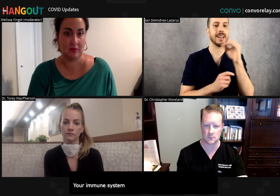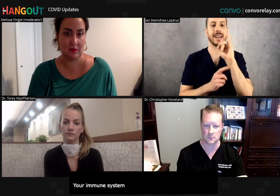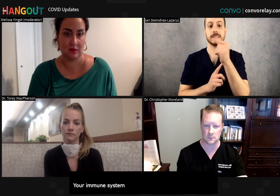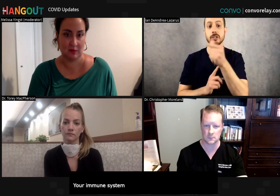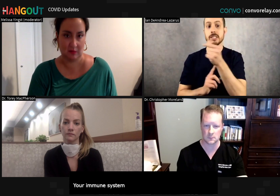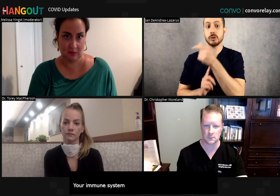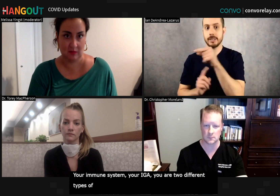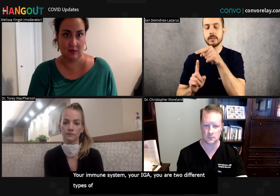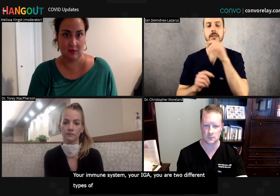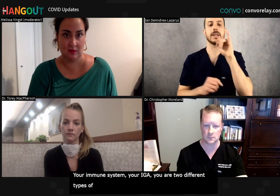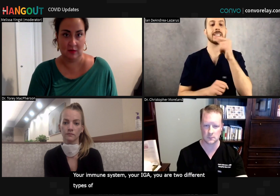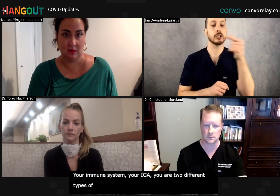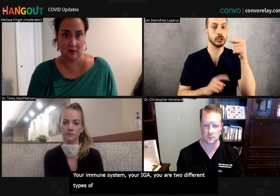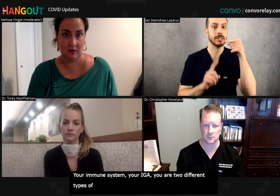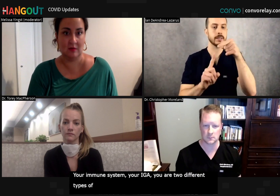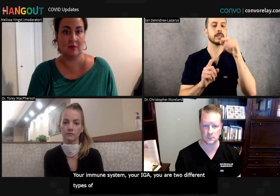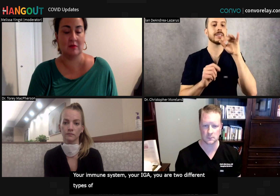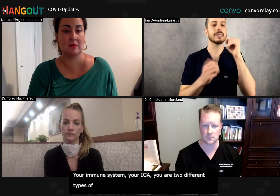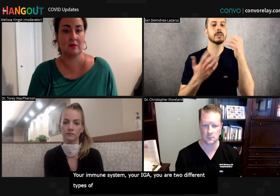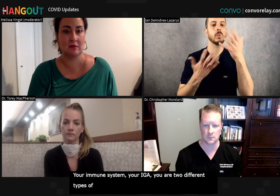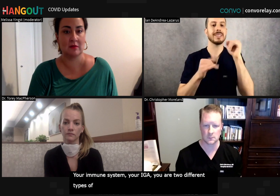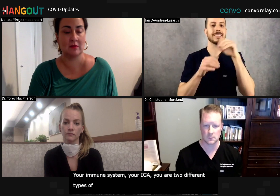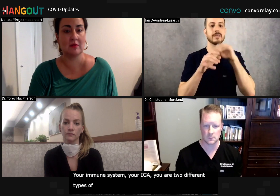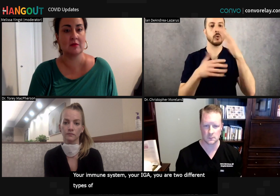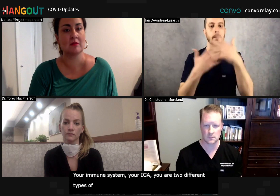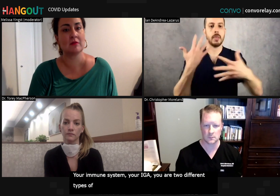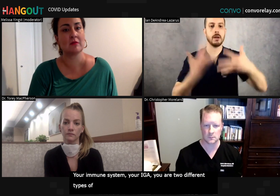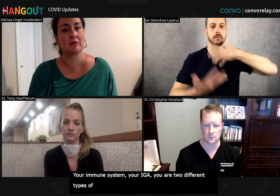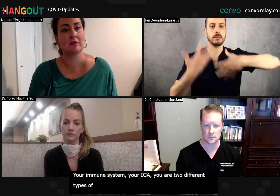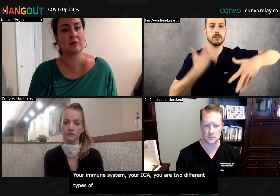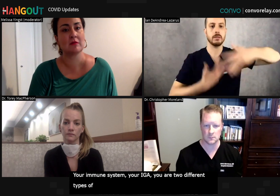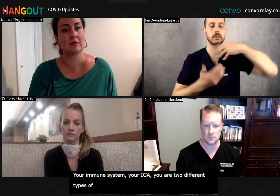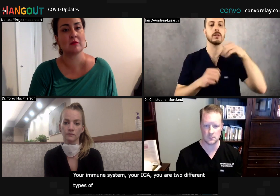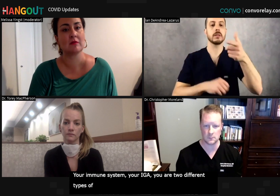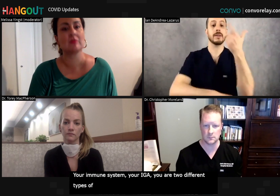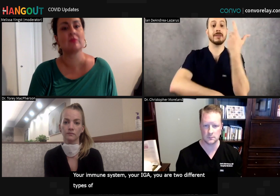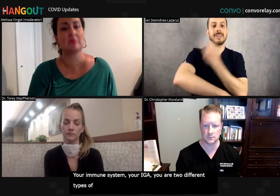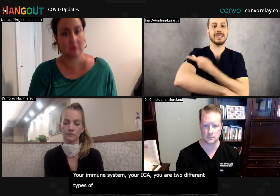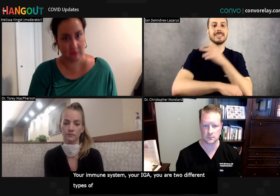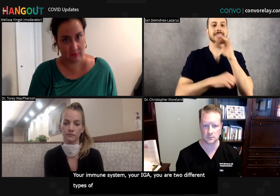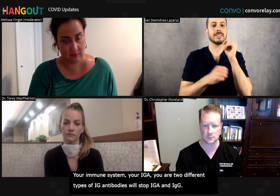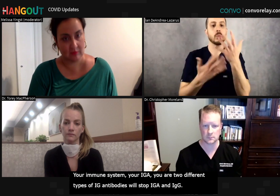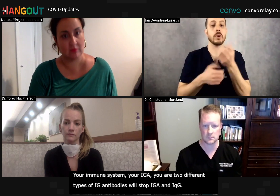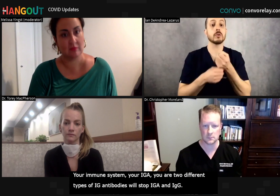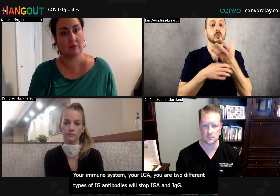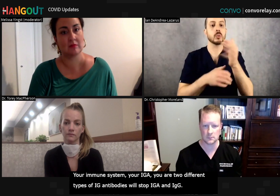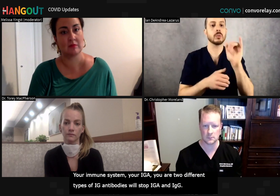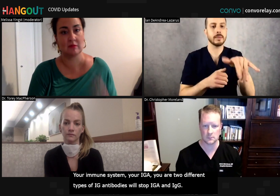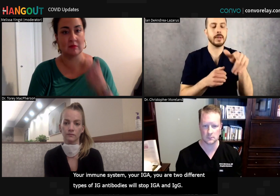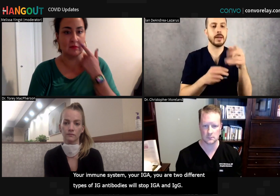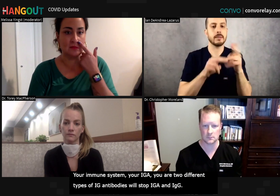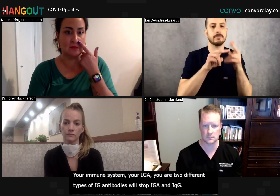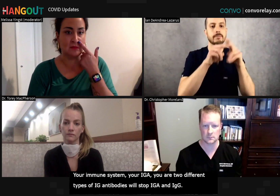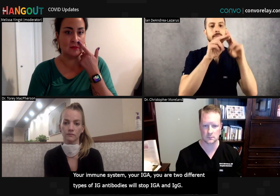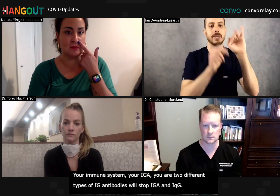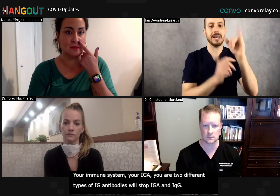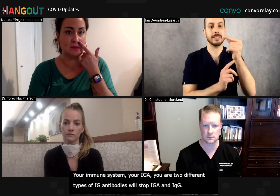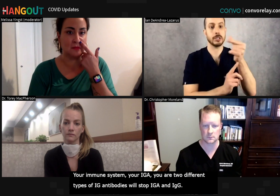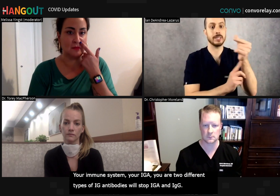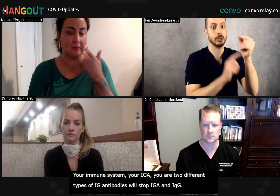antibodies, IgA and IgG. IgG is what is in your blood circulating all the time. So when you get vaccinated, that